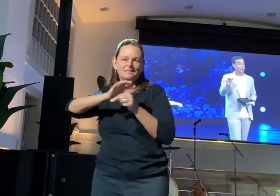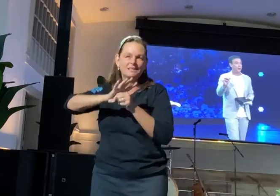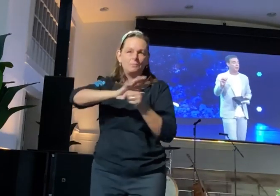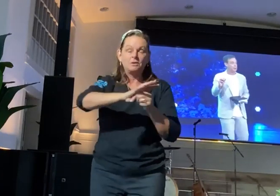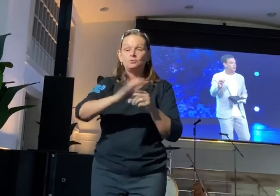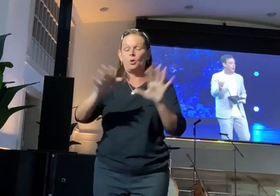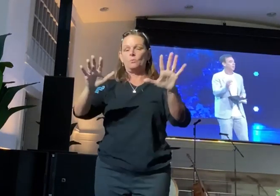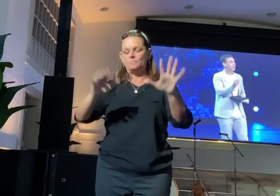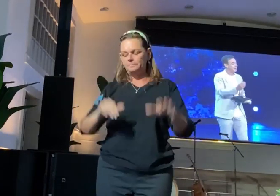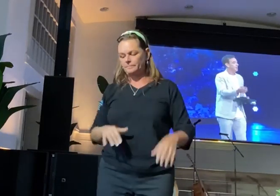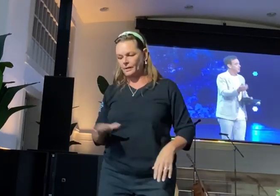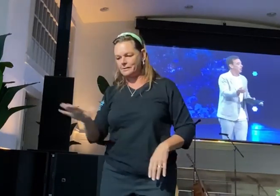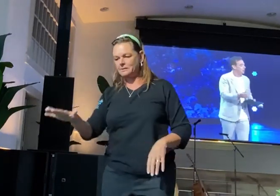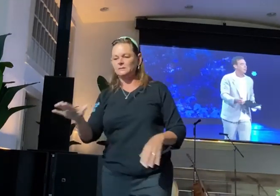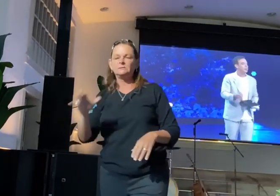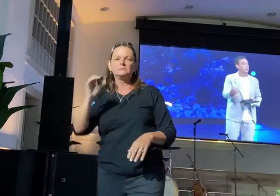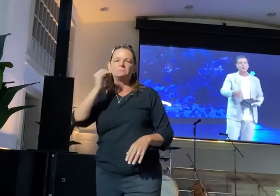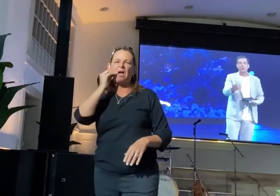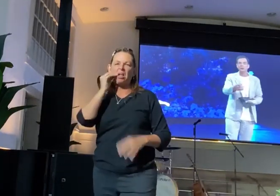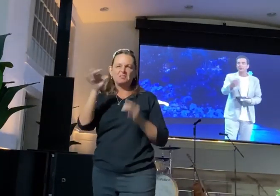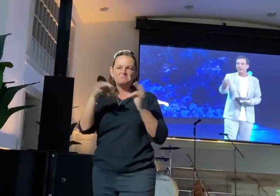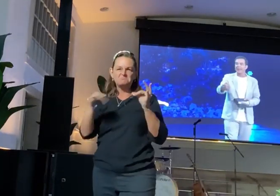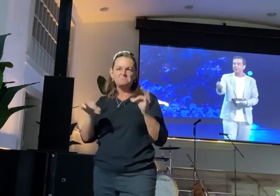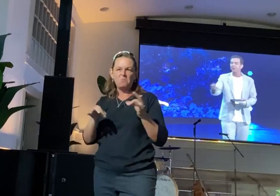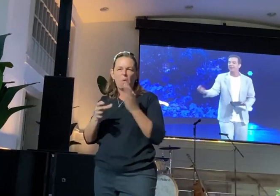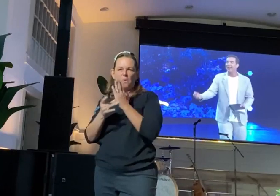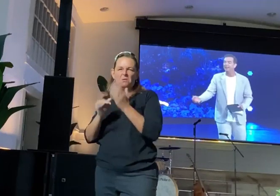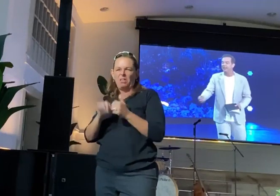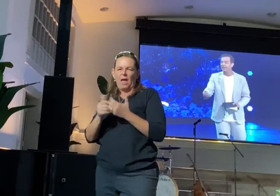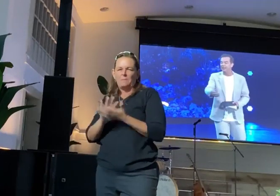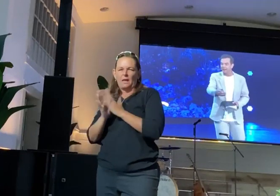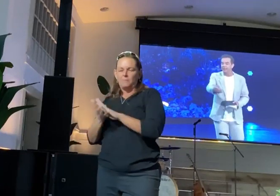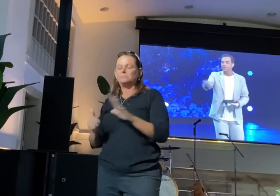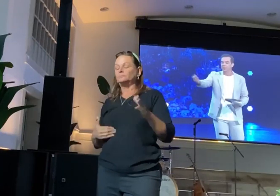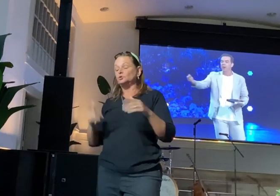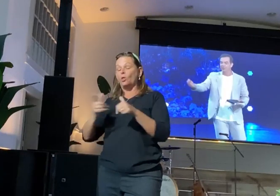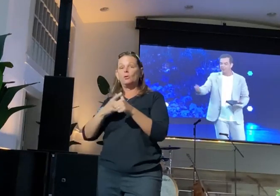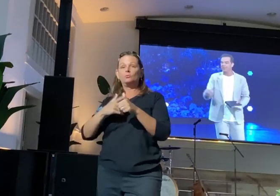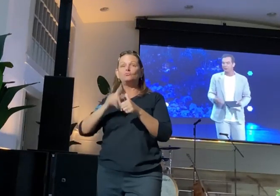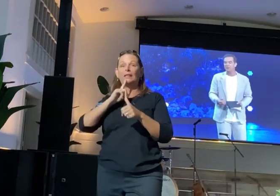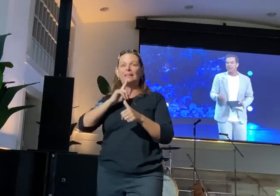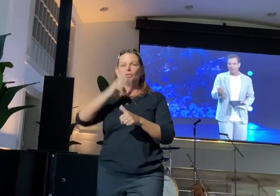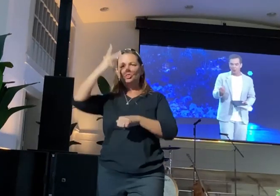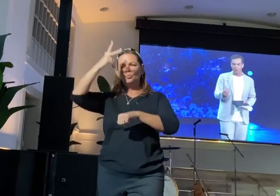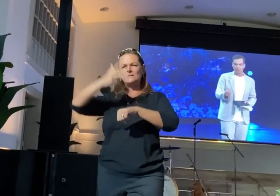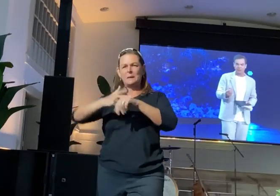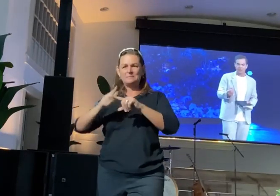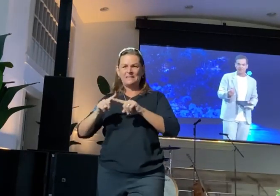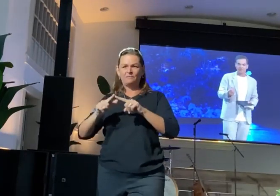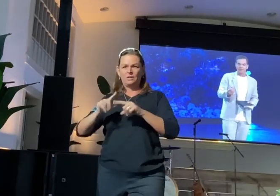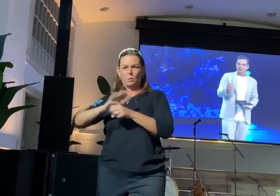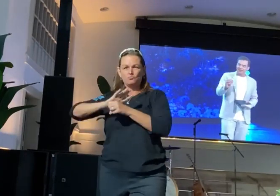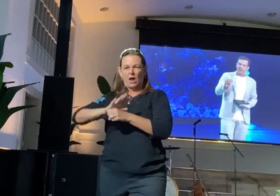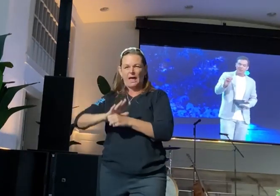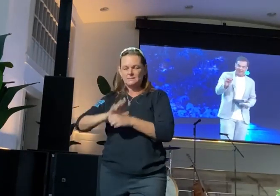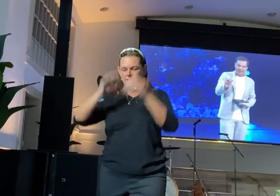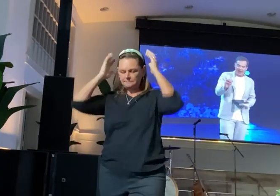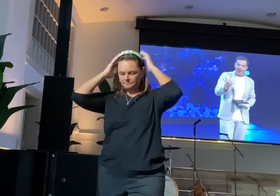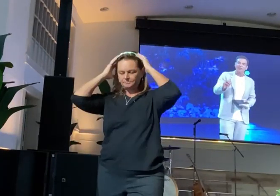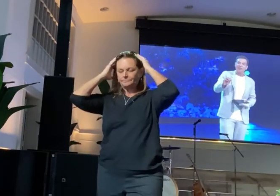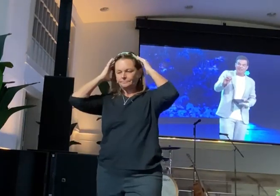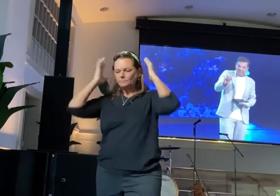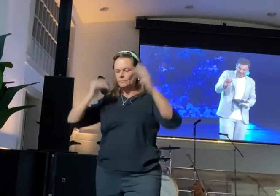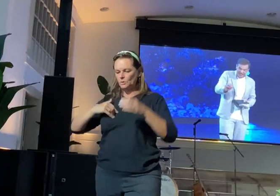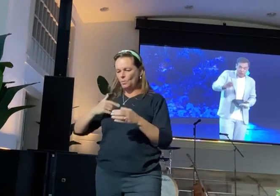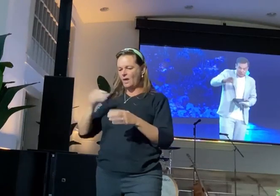oil out. And that oil was used not for necessarily cooking, but it was used for lamps and lighting the way for people to see in the homes. But then they would